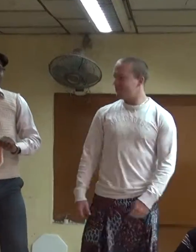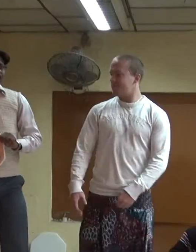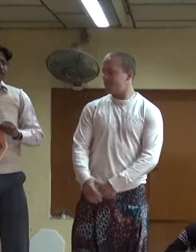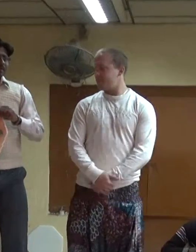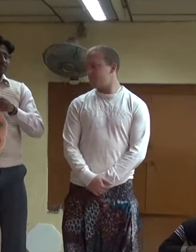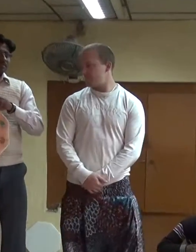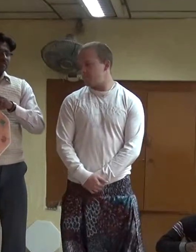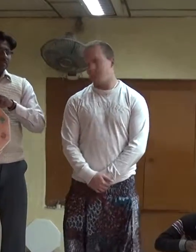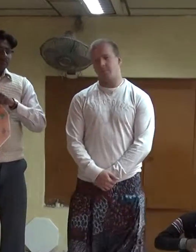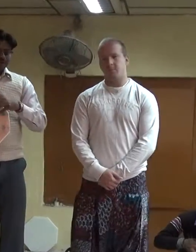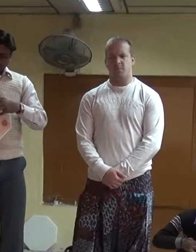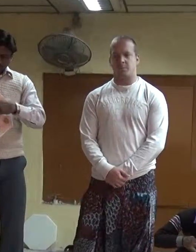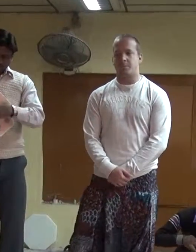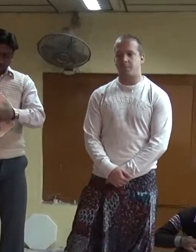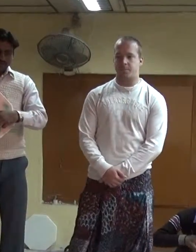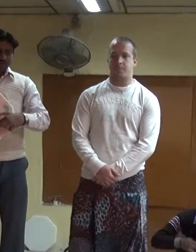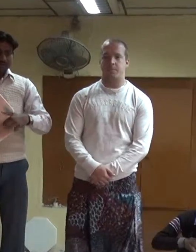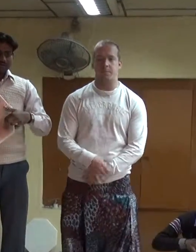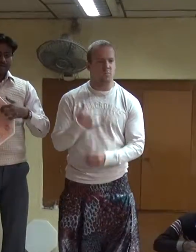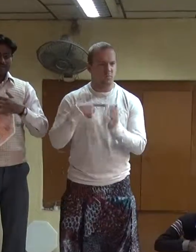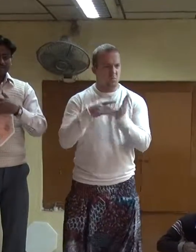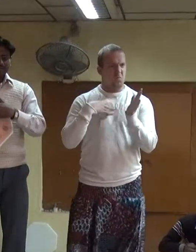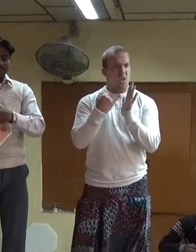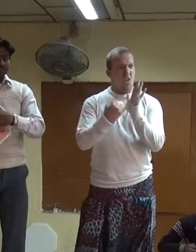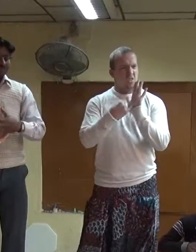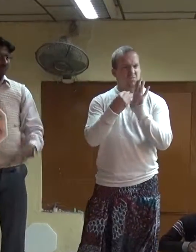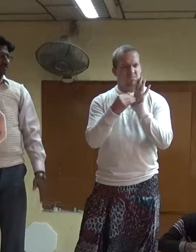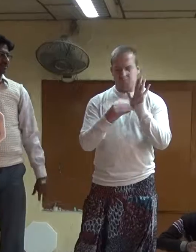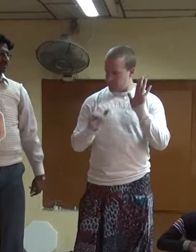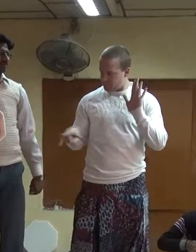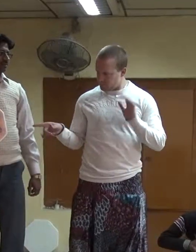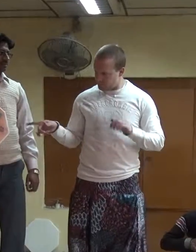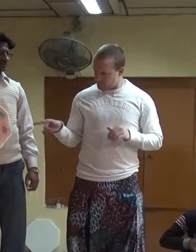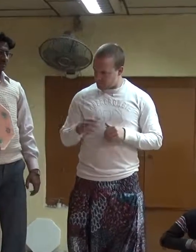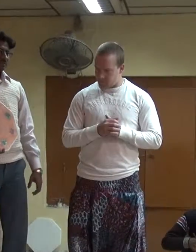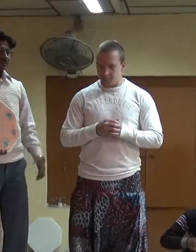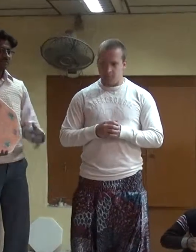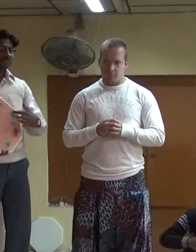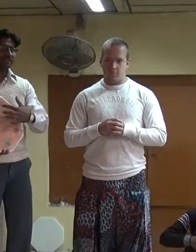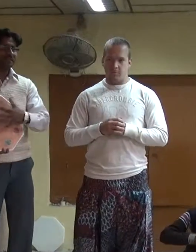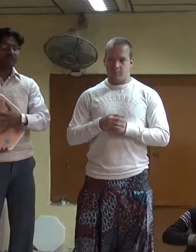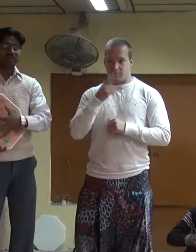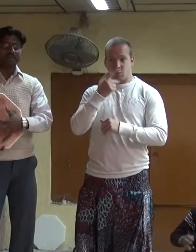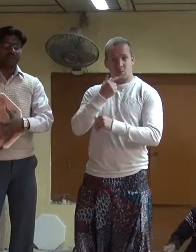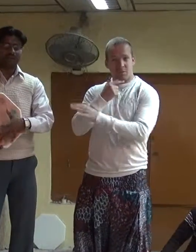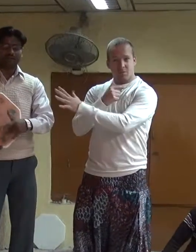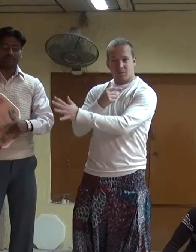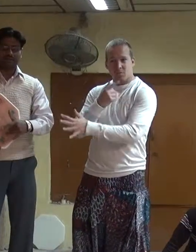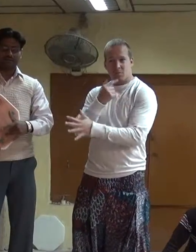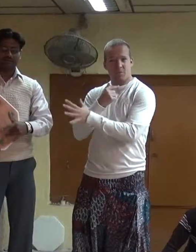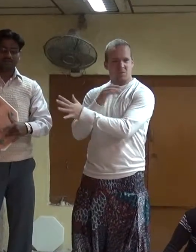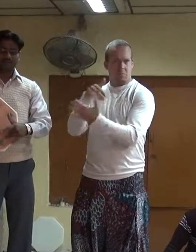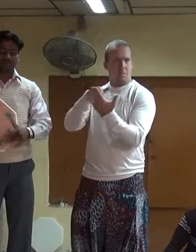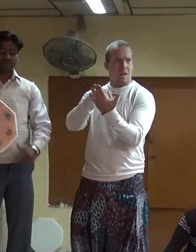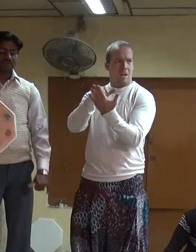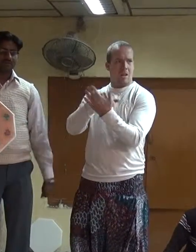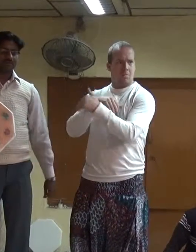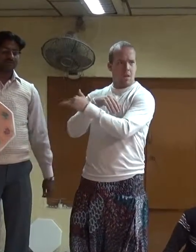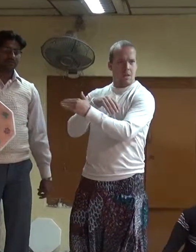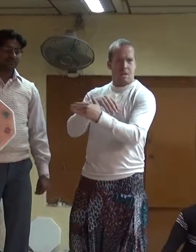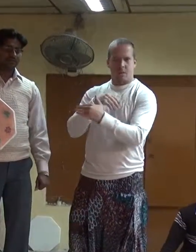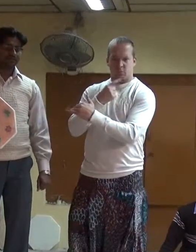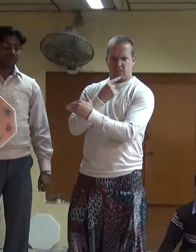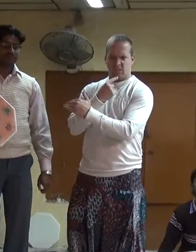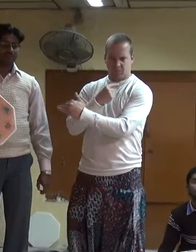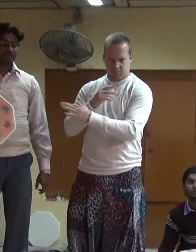But my art is to paint with a red color like this. This is the temporary red color.